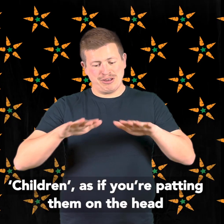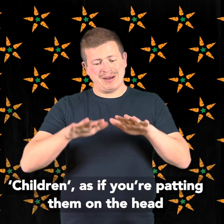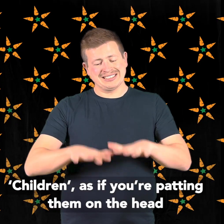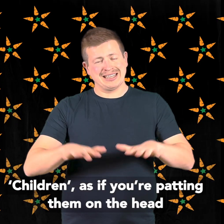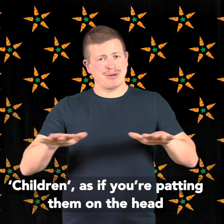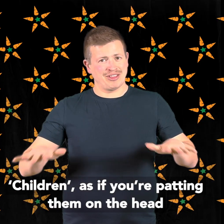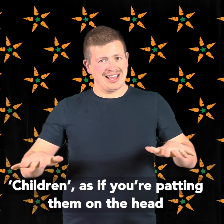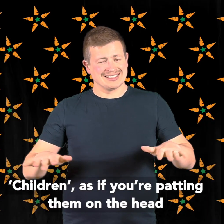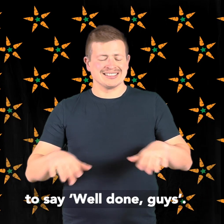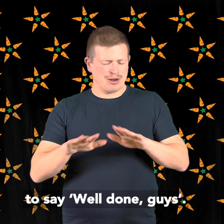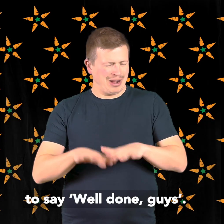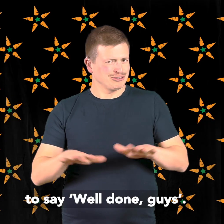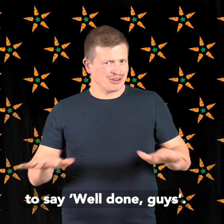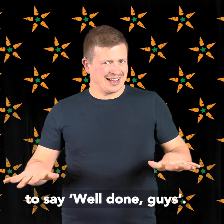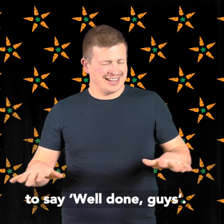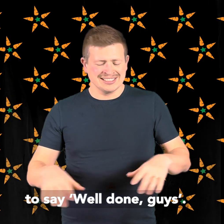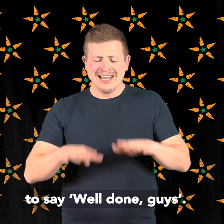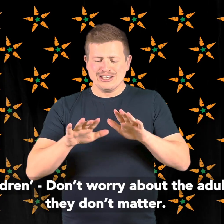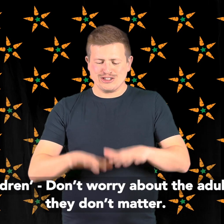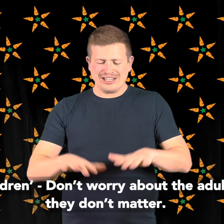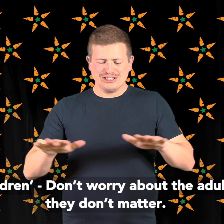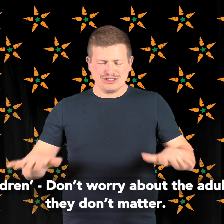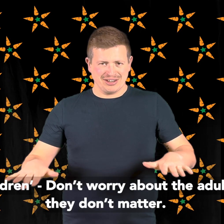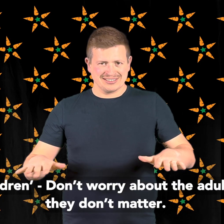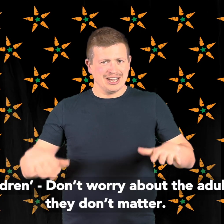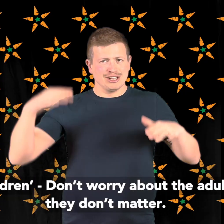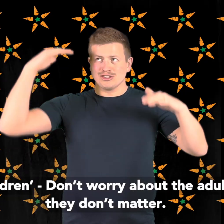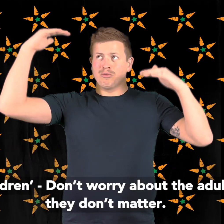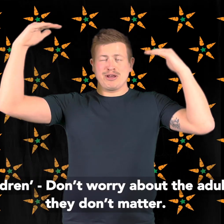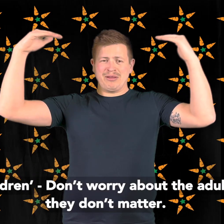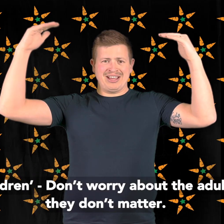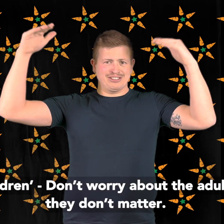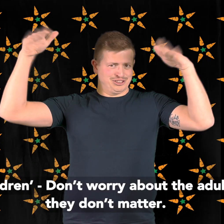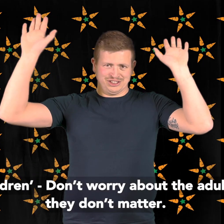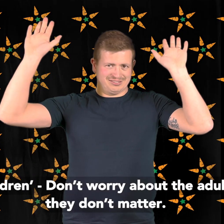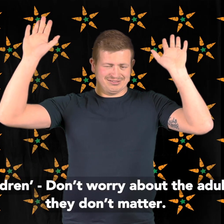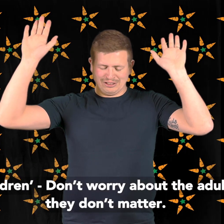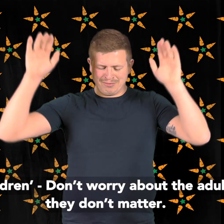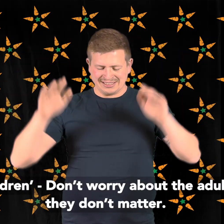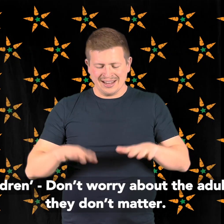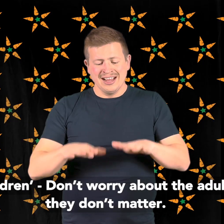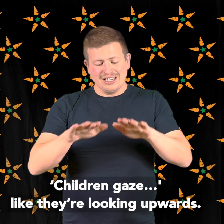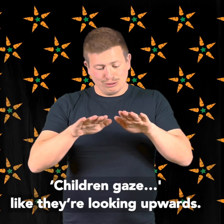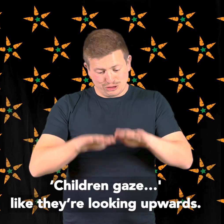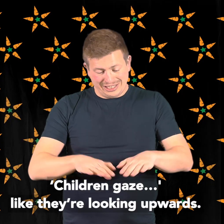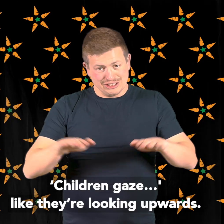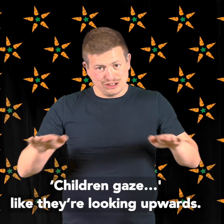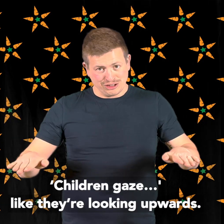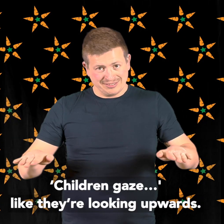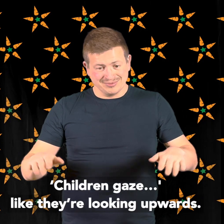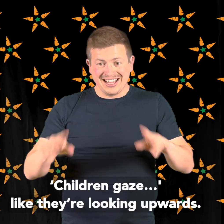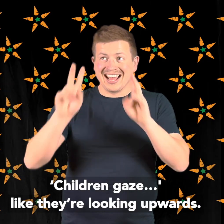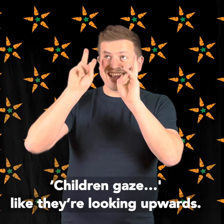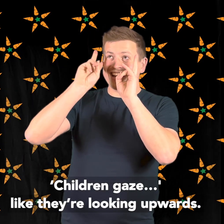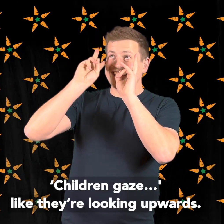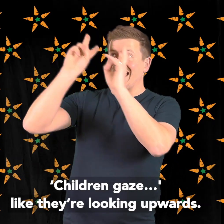patting them on the head to say, well done guys. Children, don't worry about the adults, they don't matter. So children